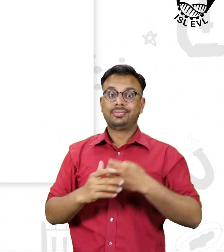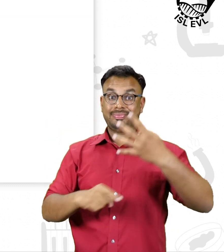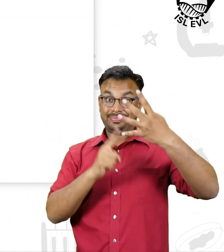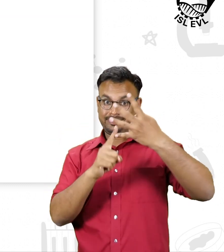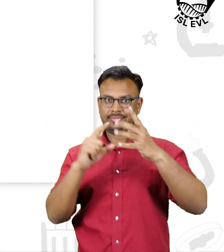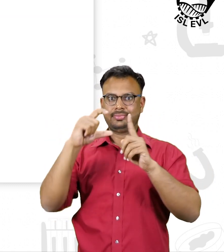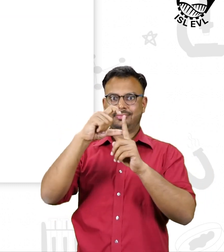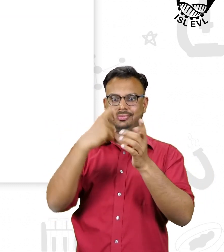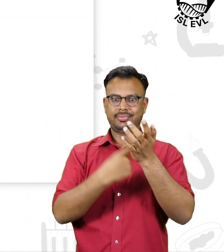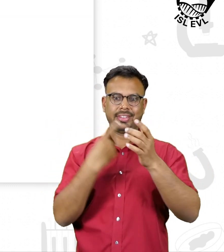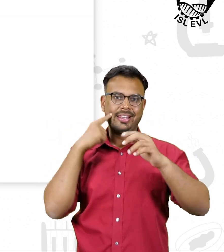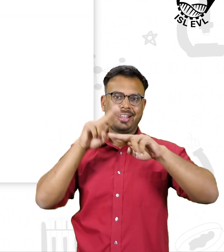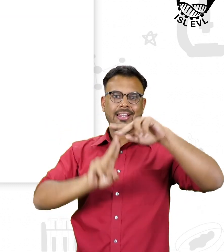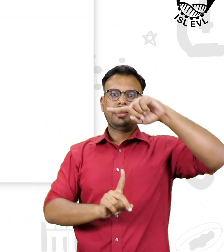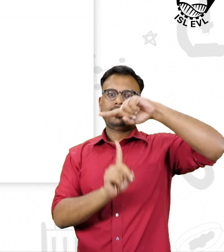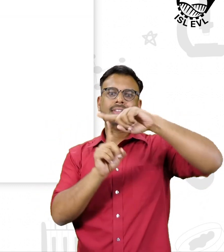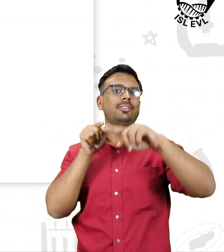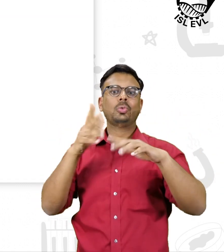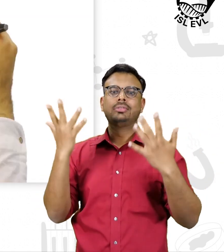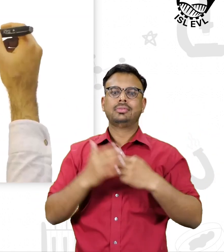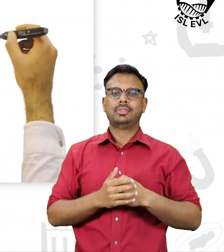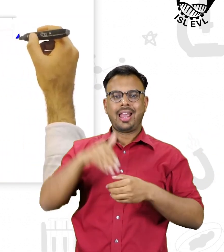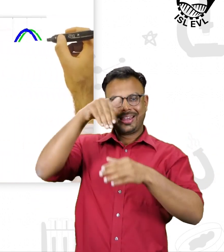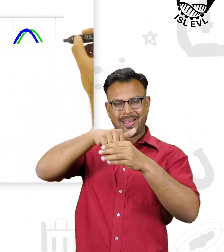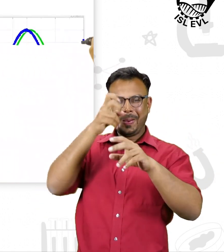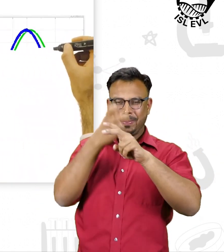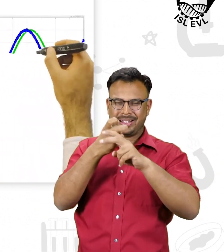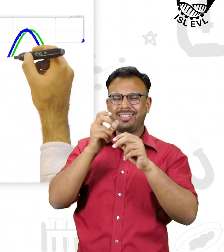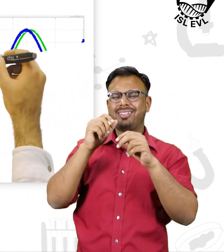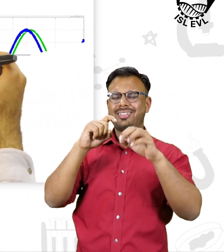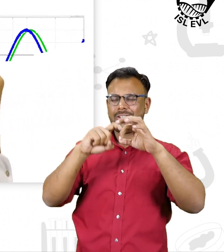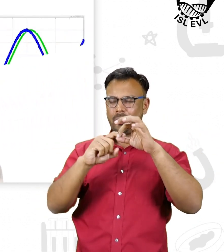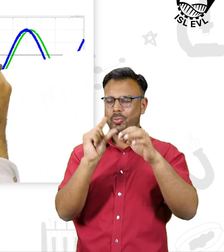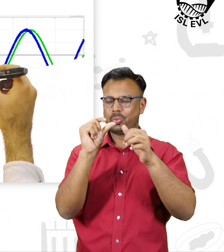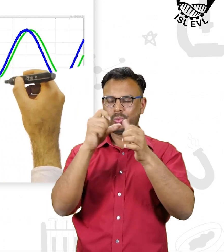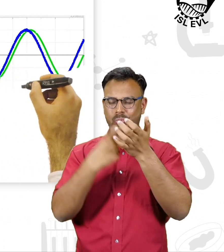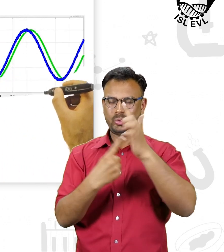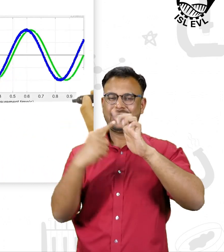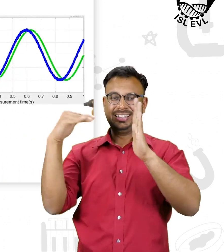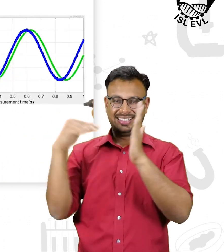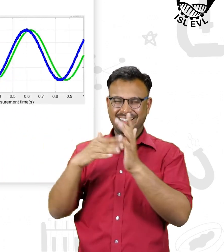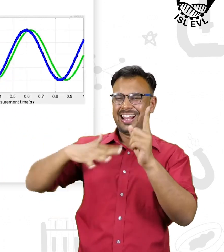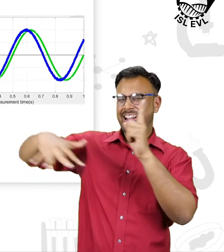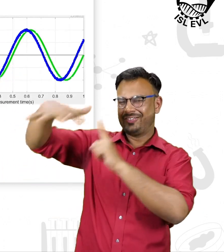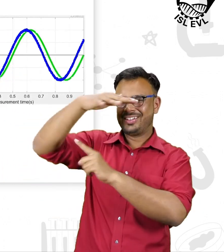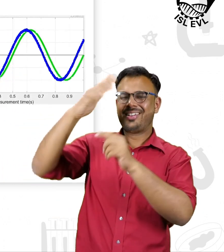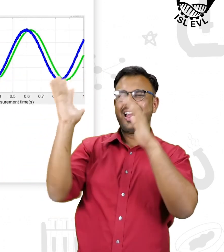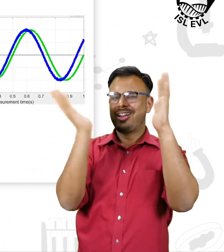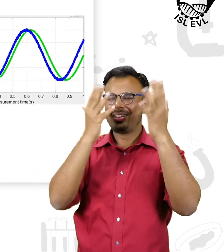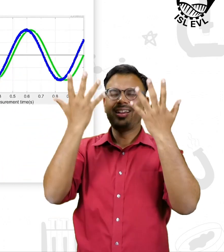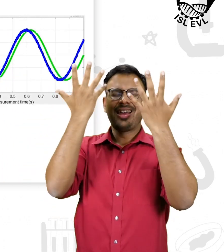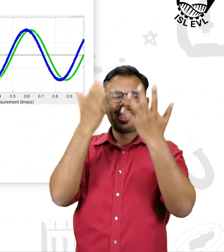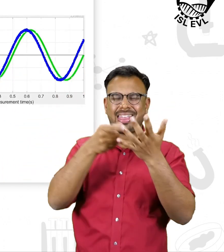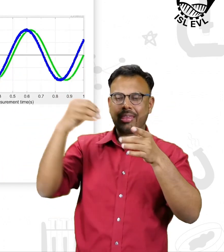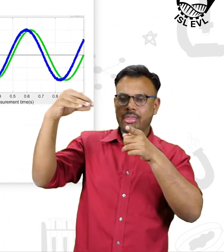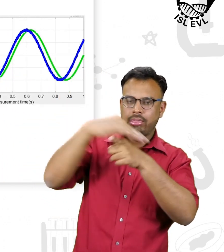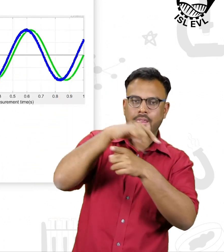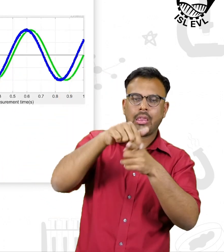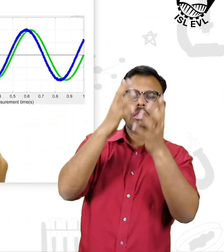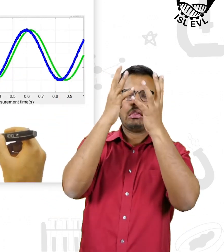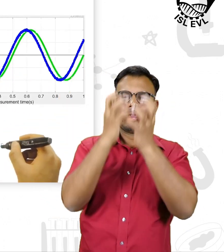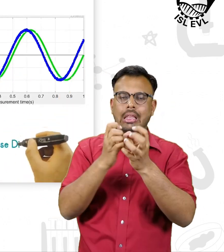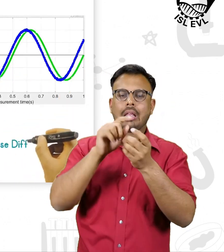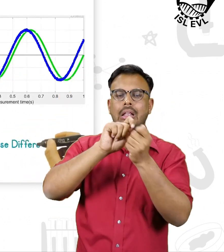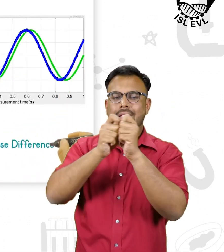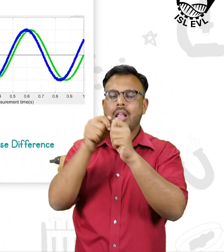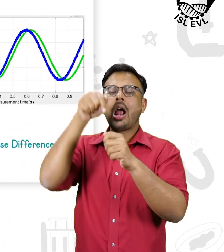aging, environmental changes and other internal factors of the oscillator. Now after getting familiar with clock and the